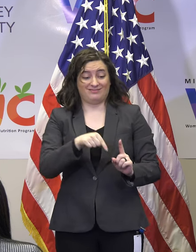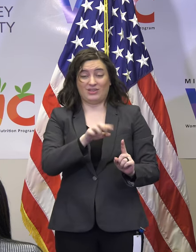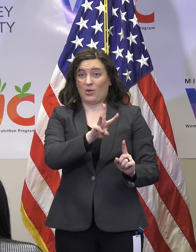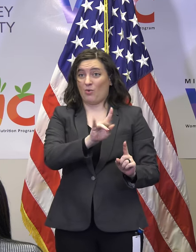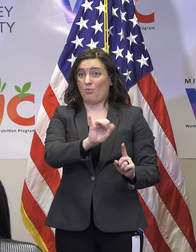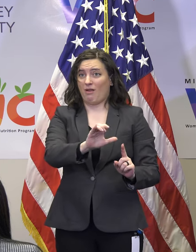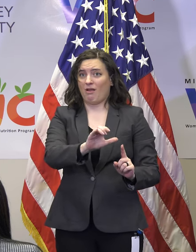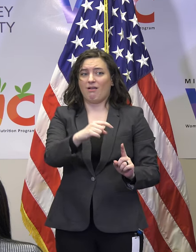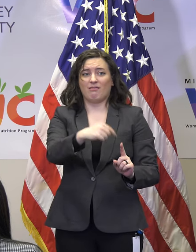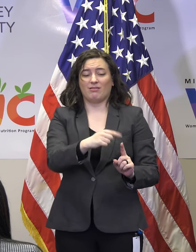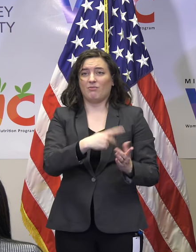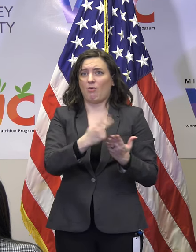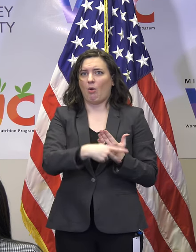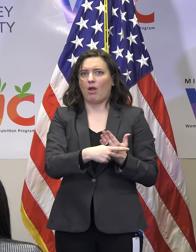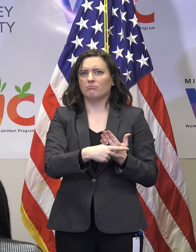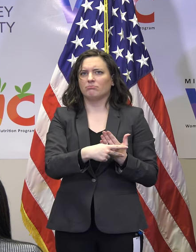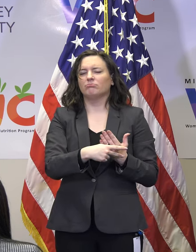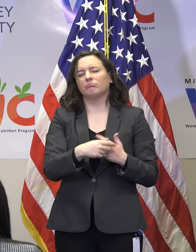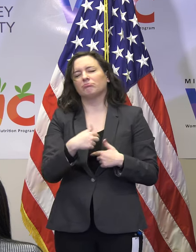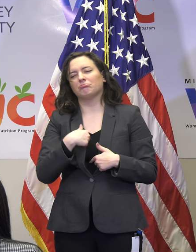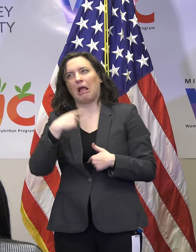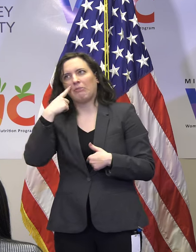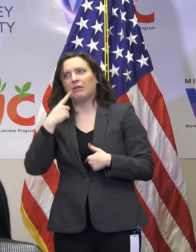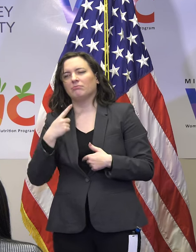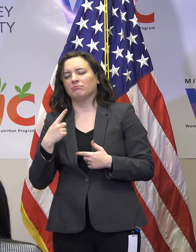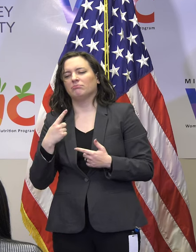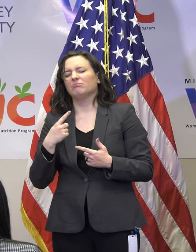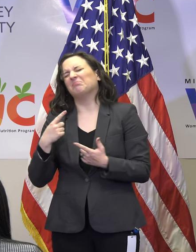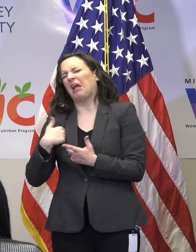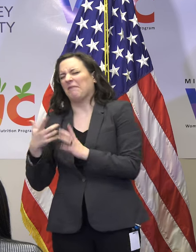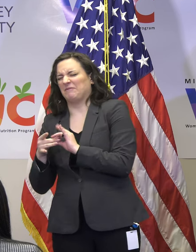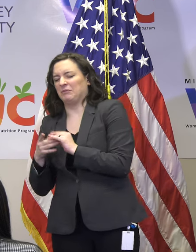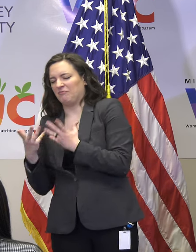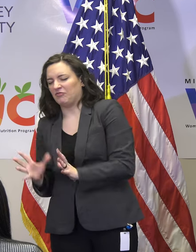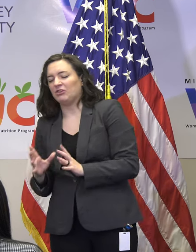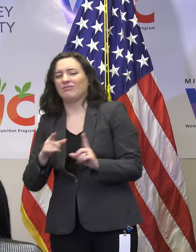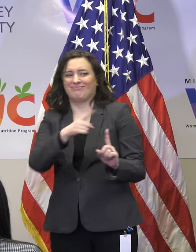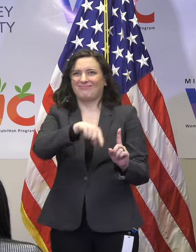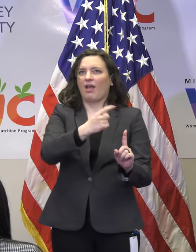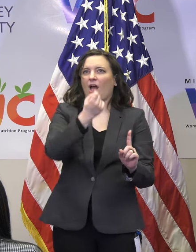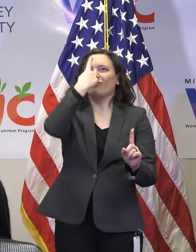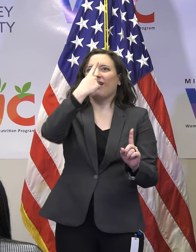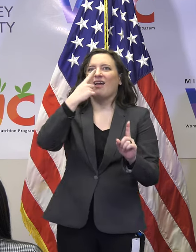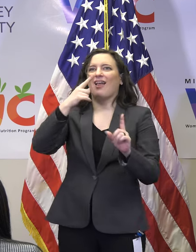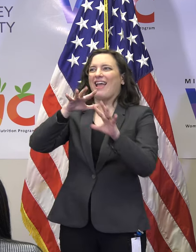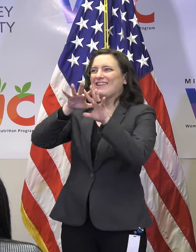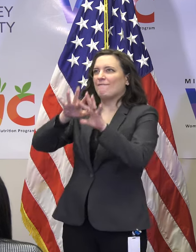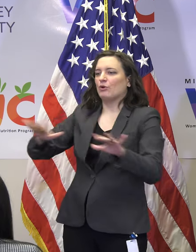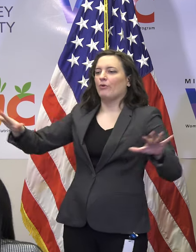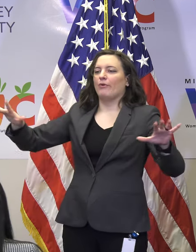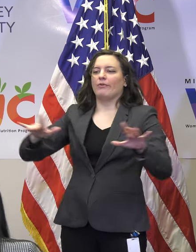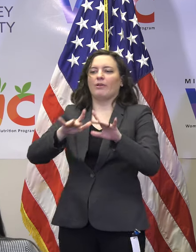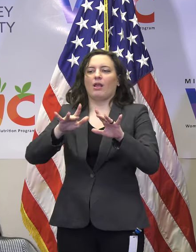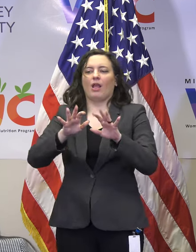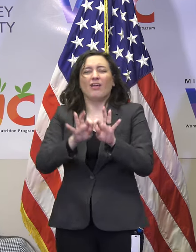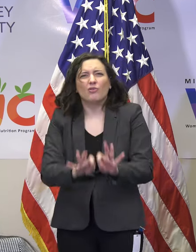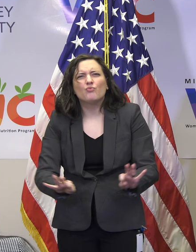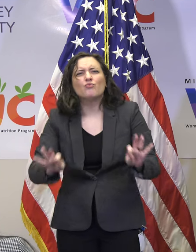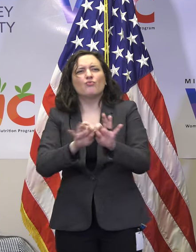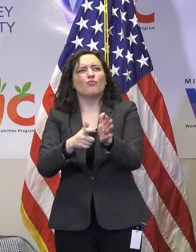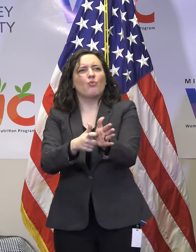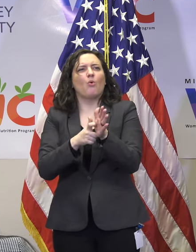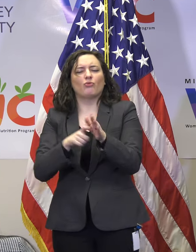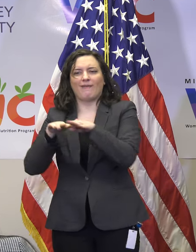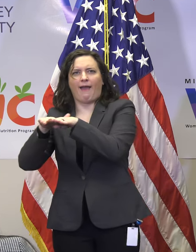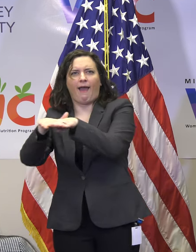think also understands, as I've stated earlier, about the diversity of the workforce, the importance of equity injected